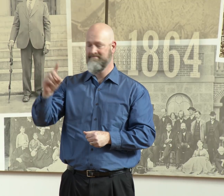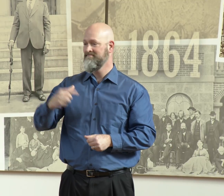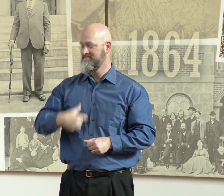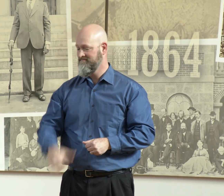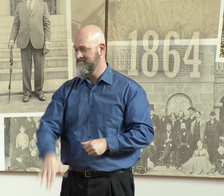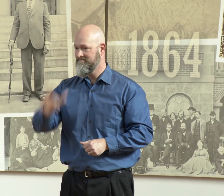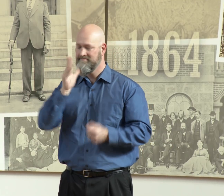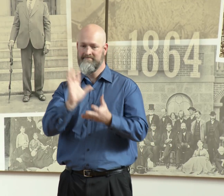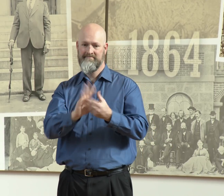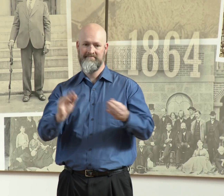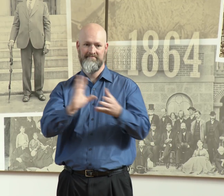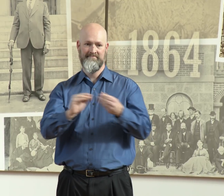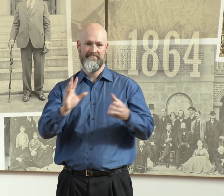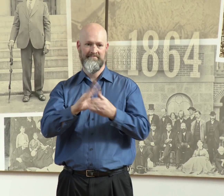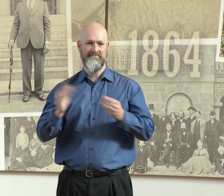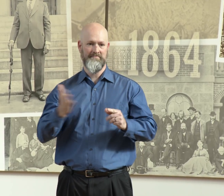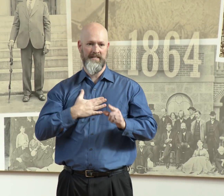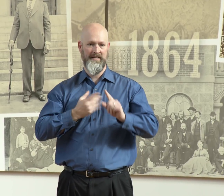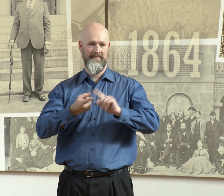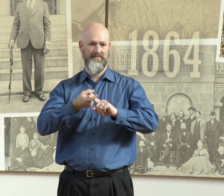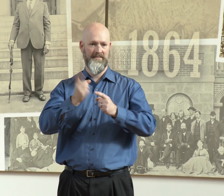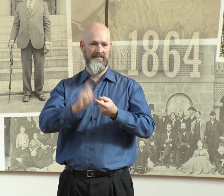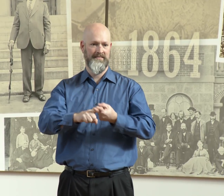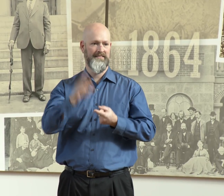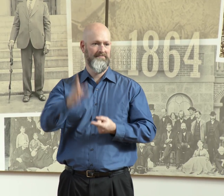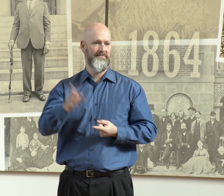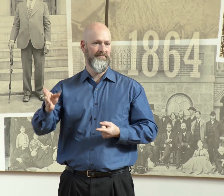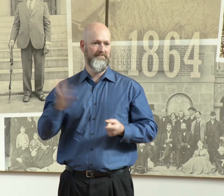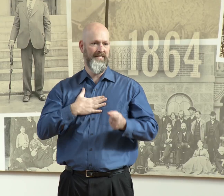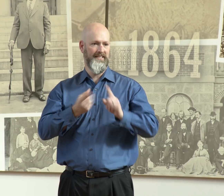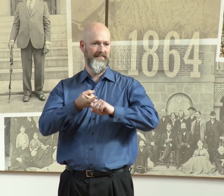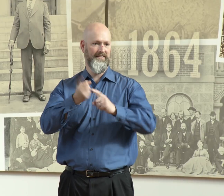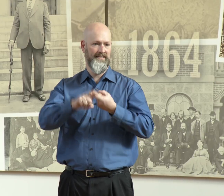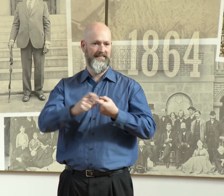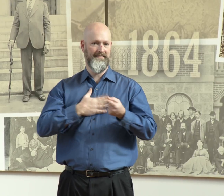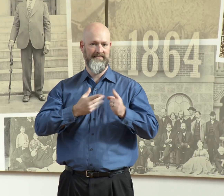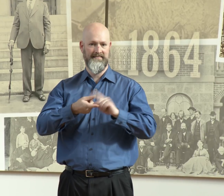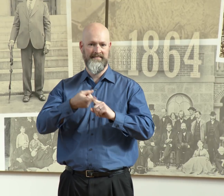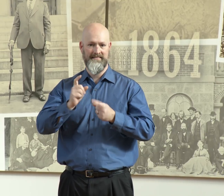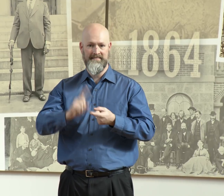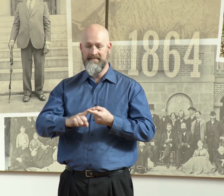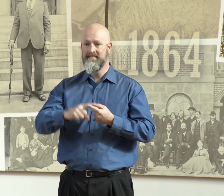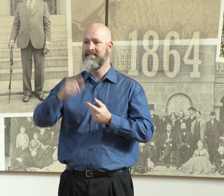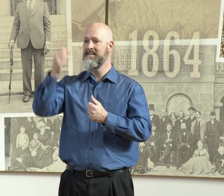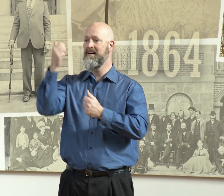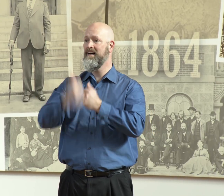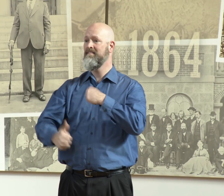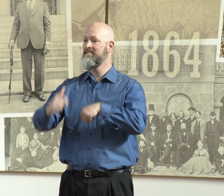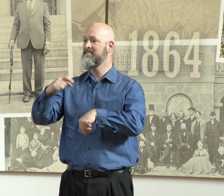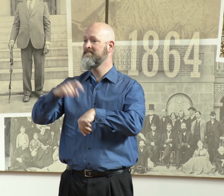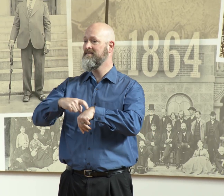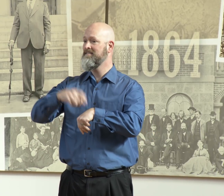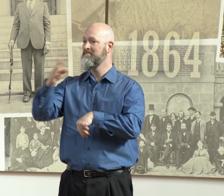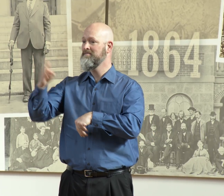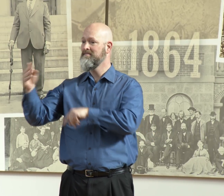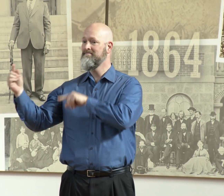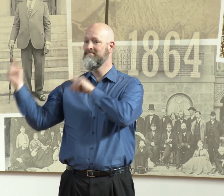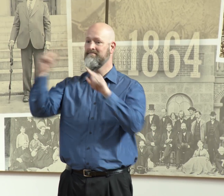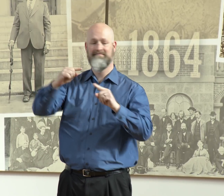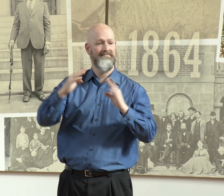and also part of NTD, and she would tell me about, she would say, my friend Bernard Bragg, and my friend